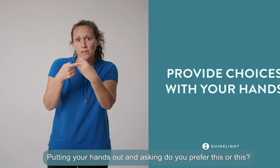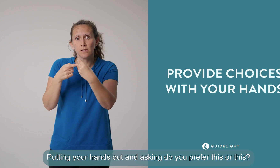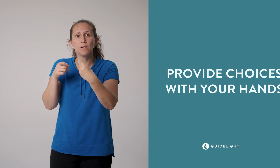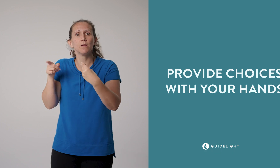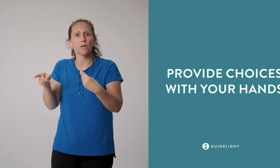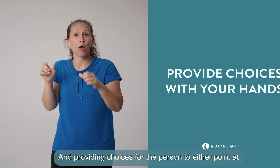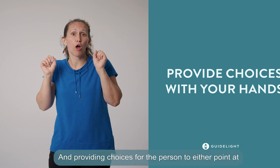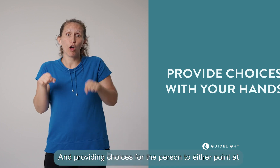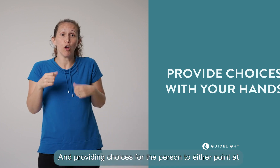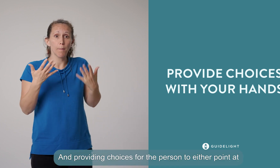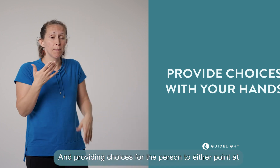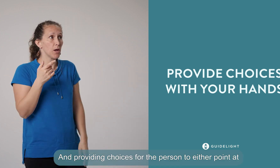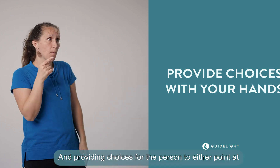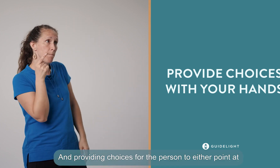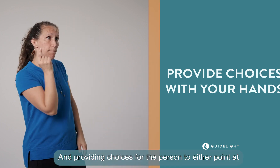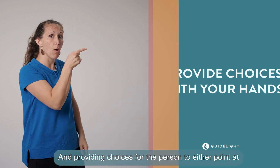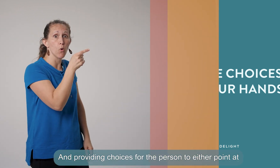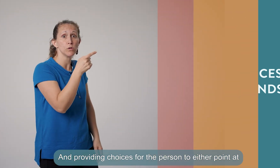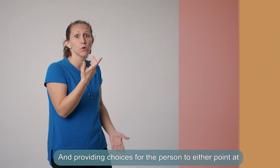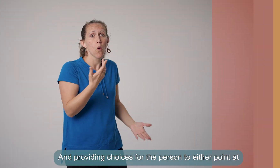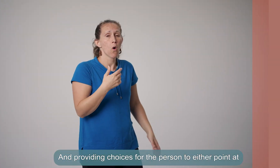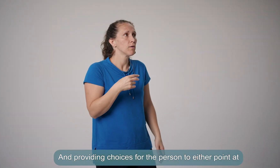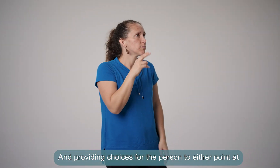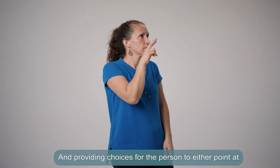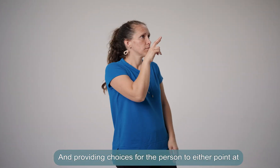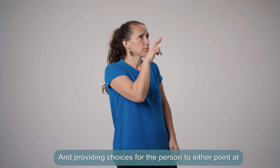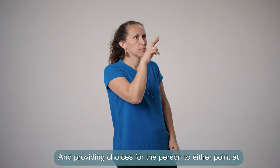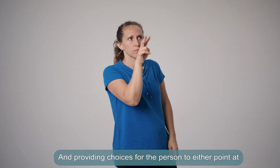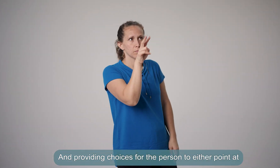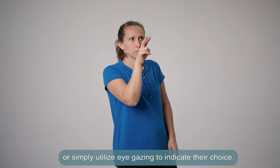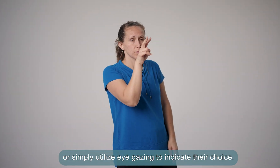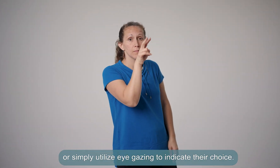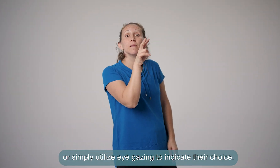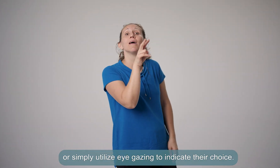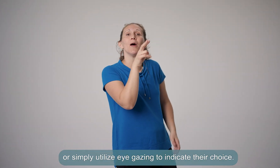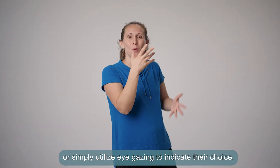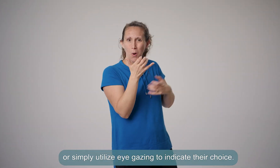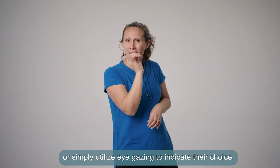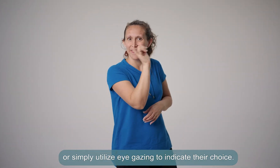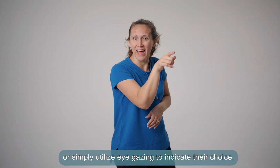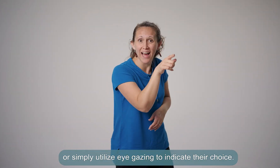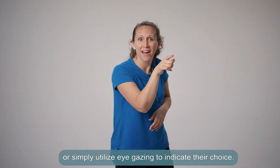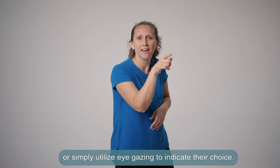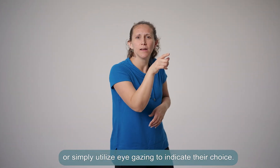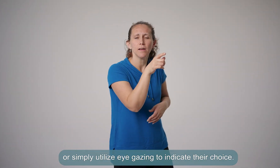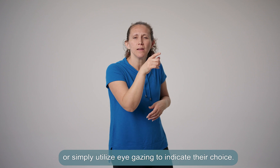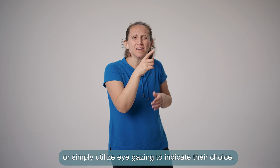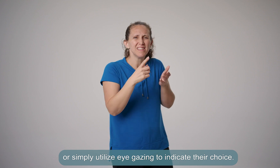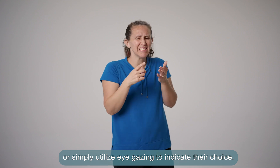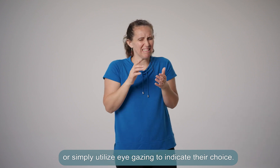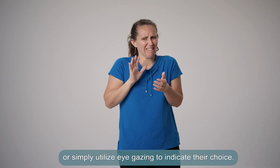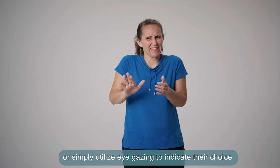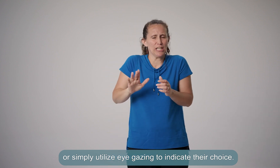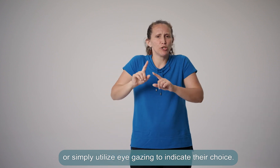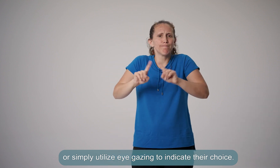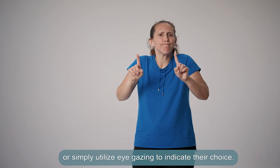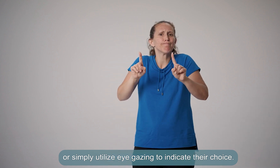this?" and providing choices for the person to either point at or simply utilize eye gazing to indicate their choice.